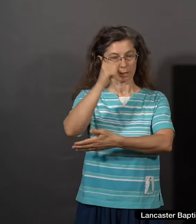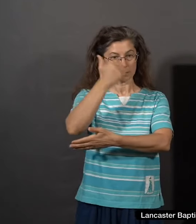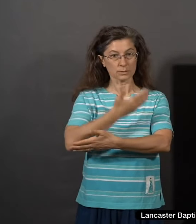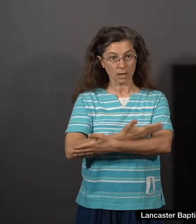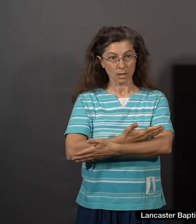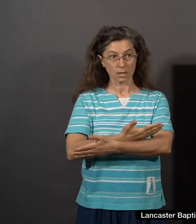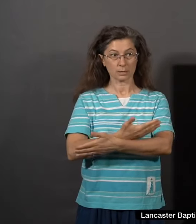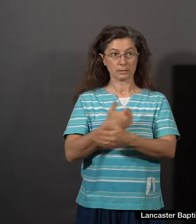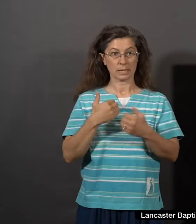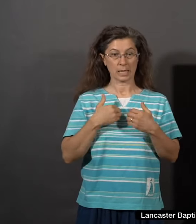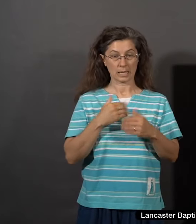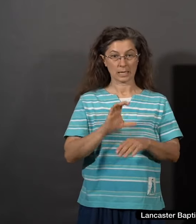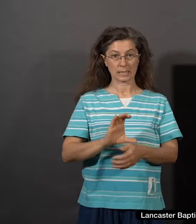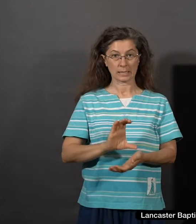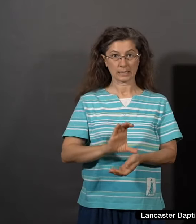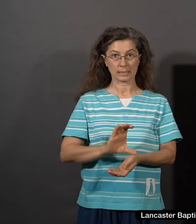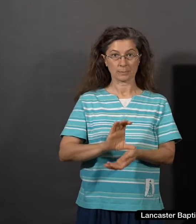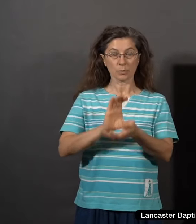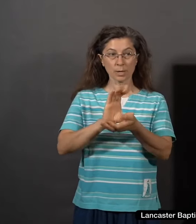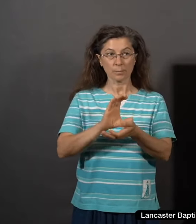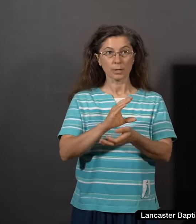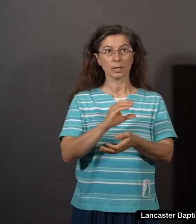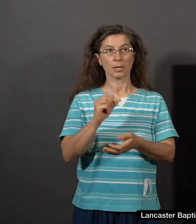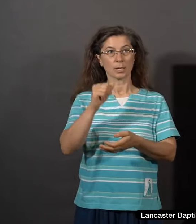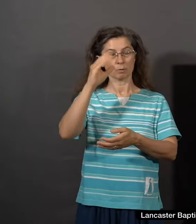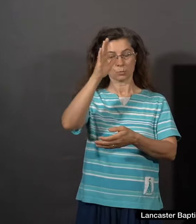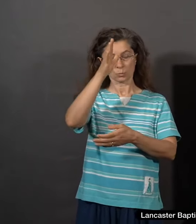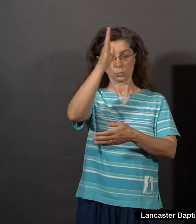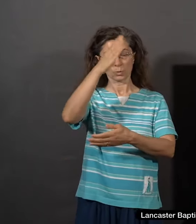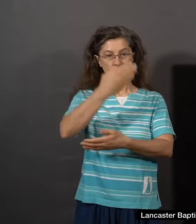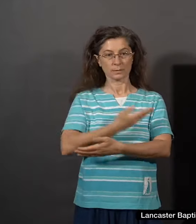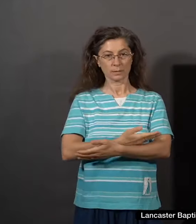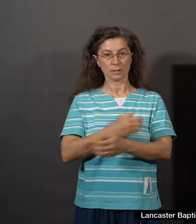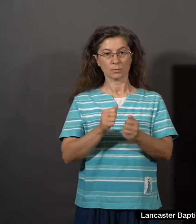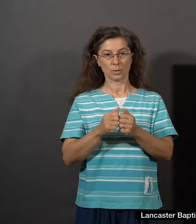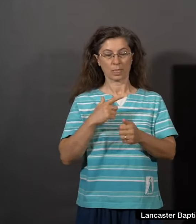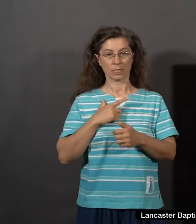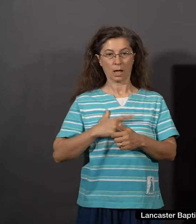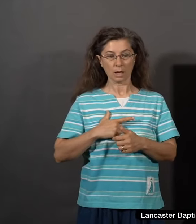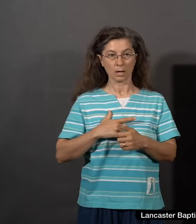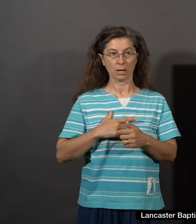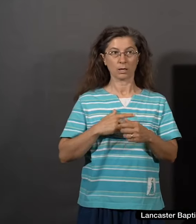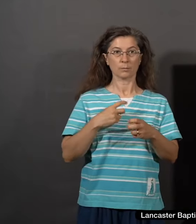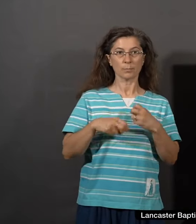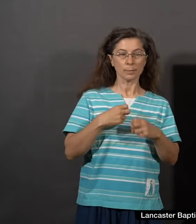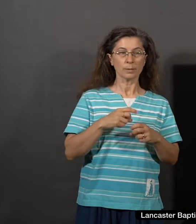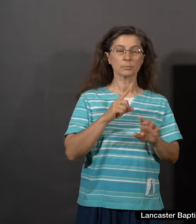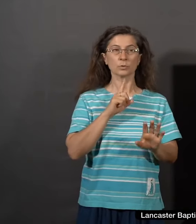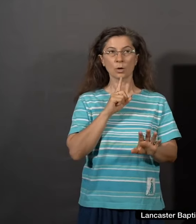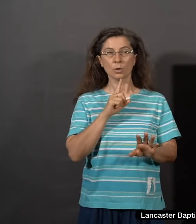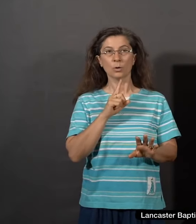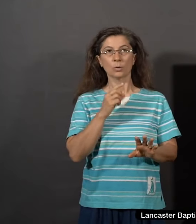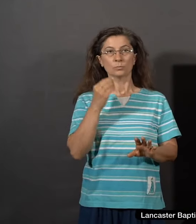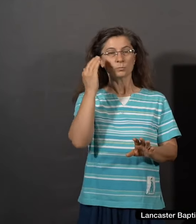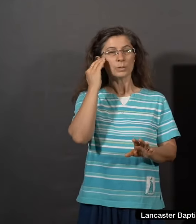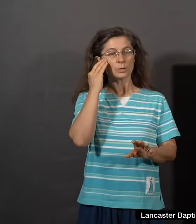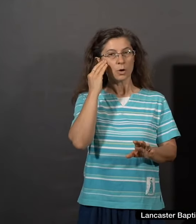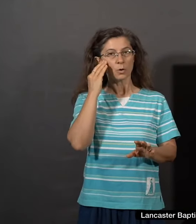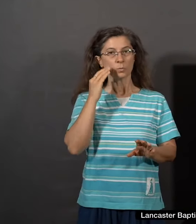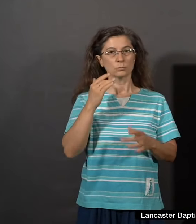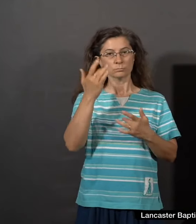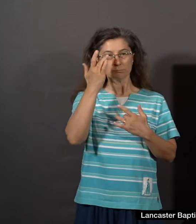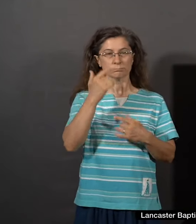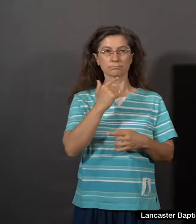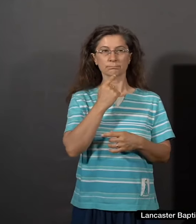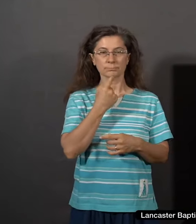understand when we ask you to pray about those with underlying conditions we know what what that feels like somewhat and